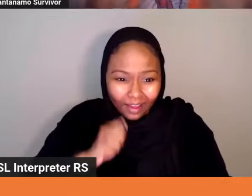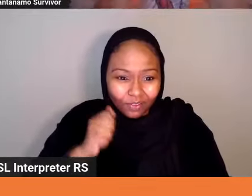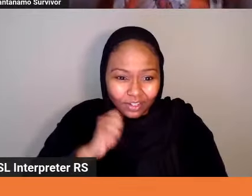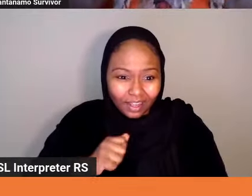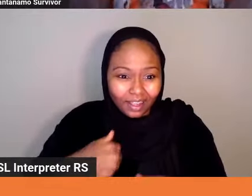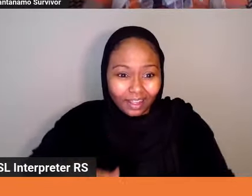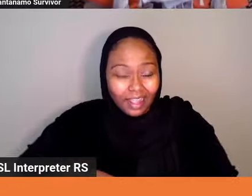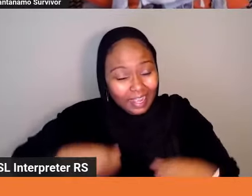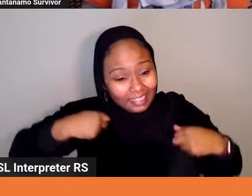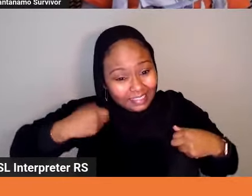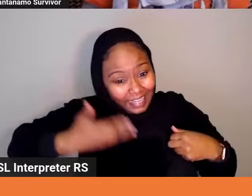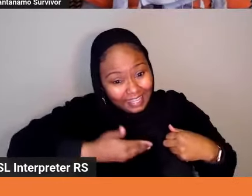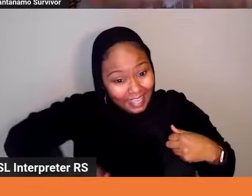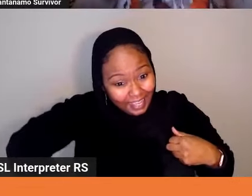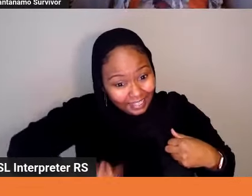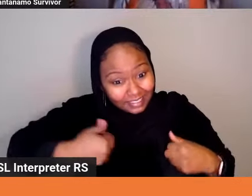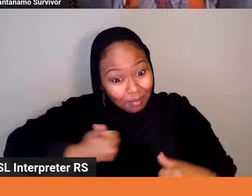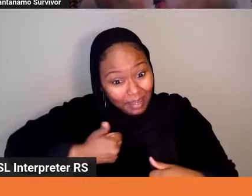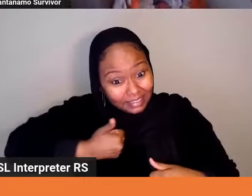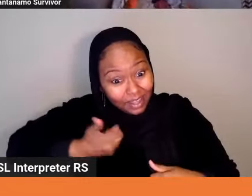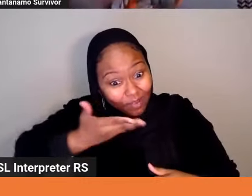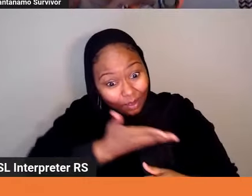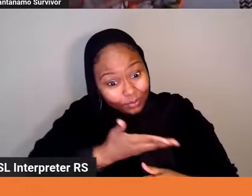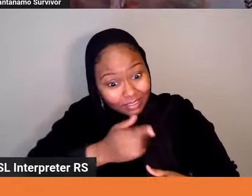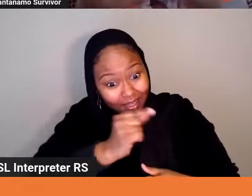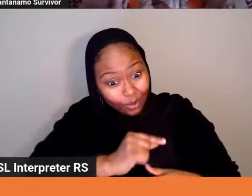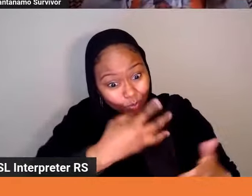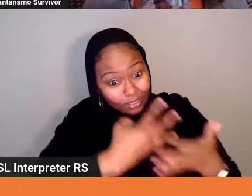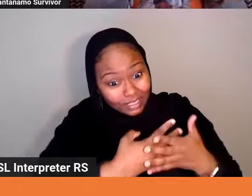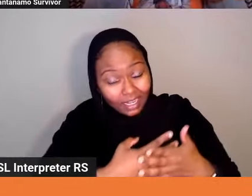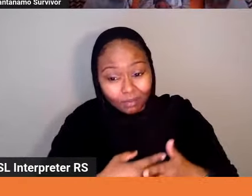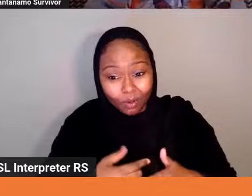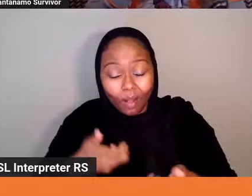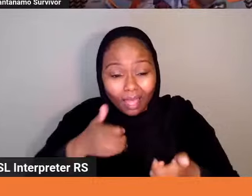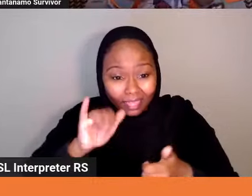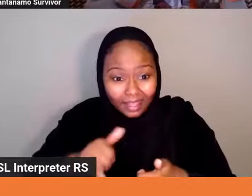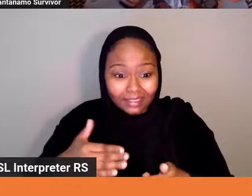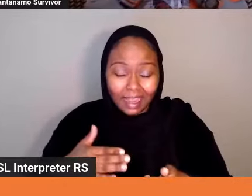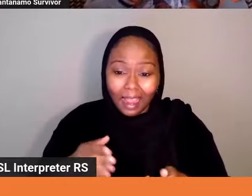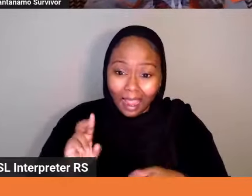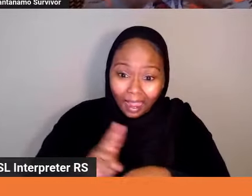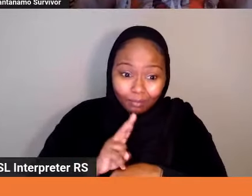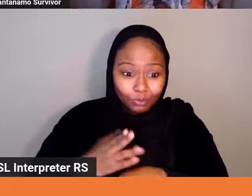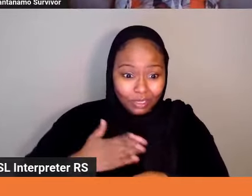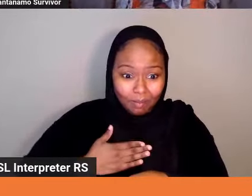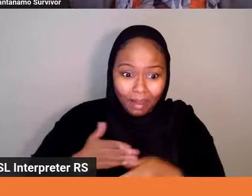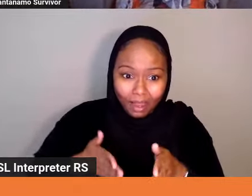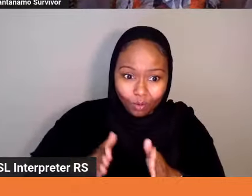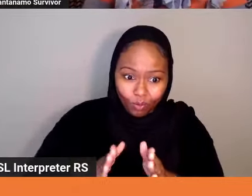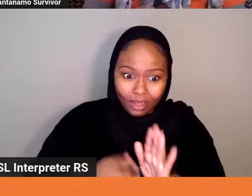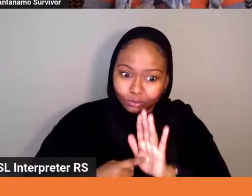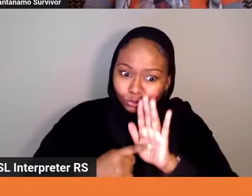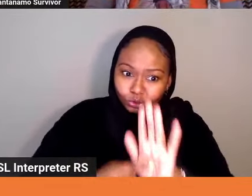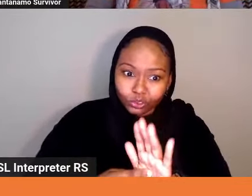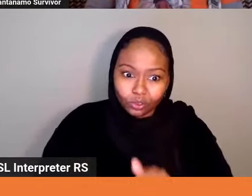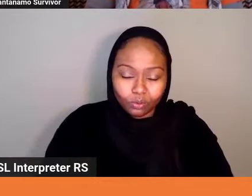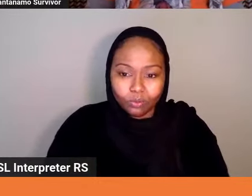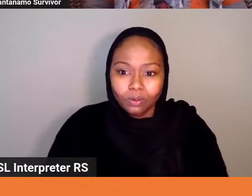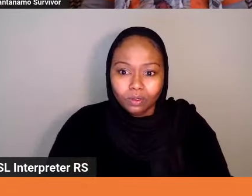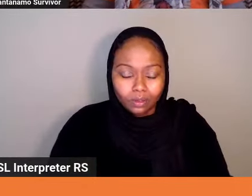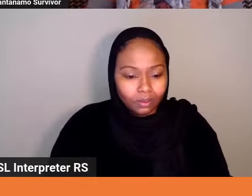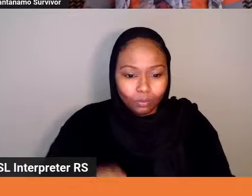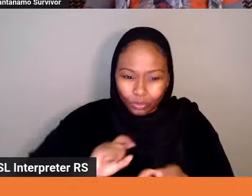Guantanamo. I am a former Guantanamo detainee. This is who I am. I was there. So I'm using our Guantanamo against theirs.